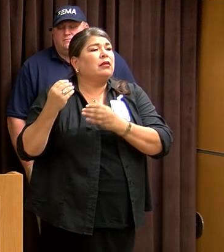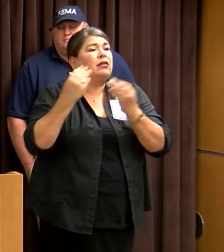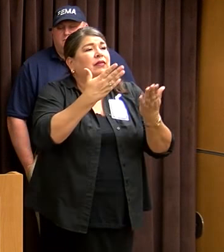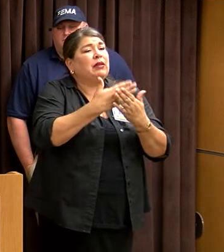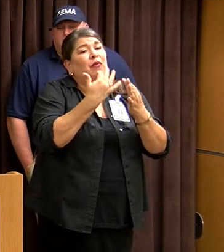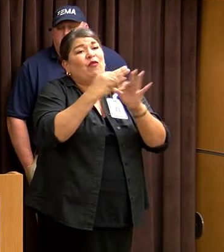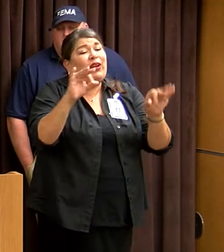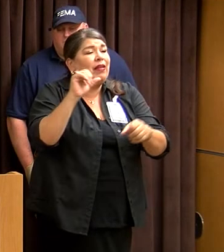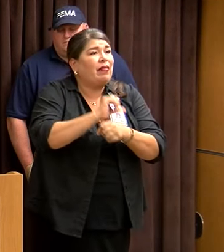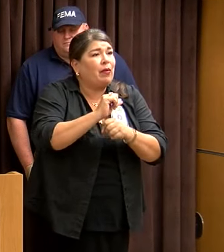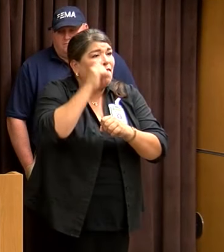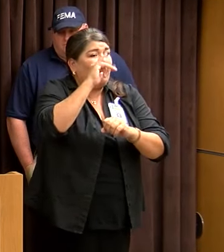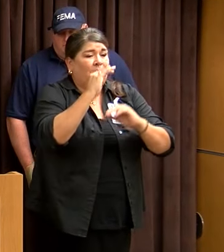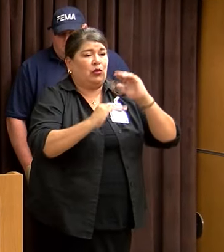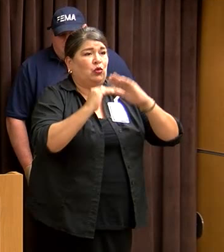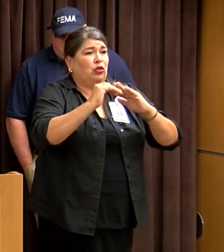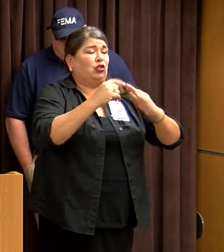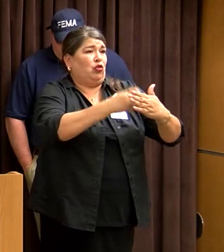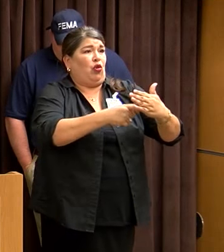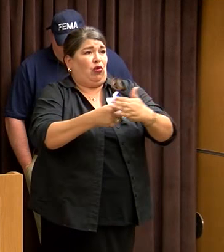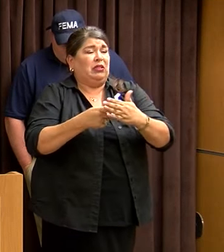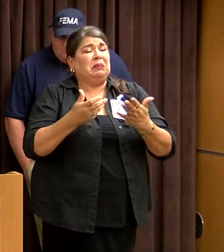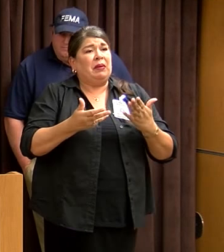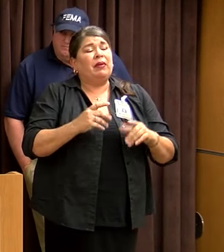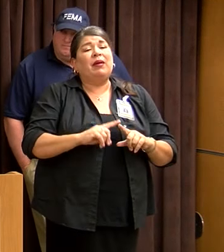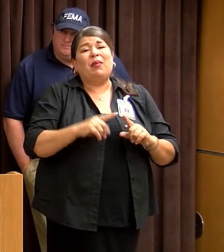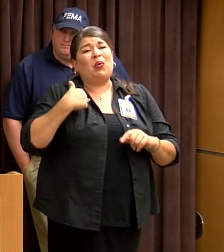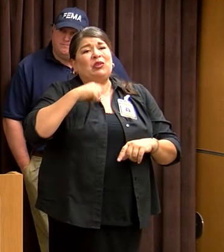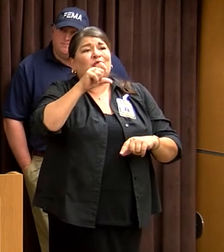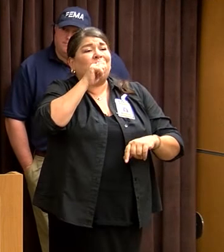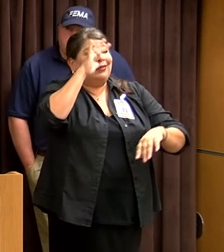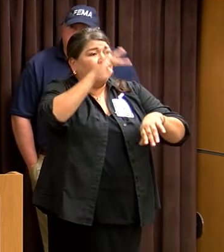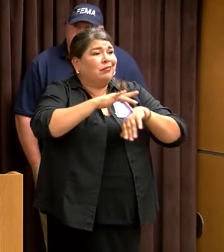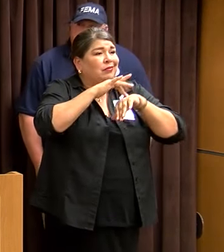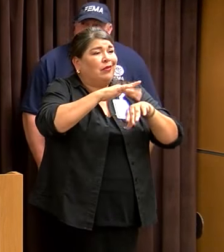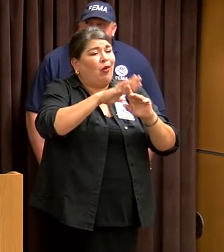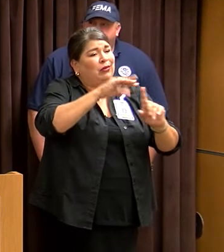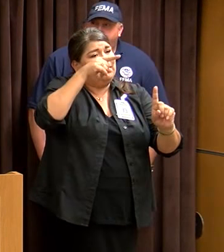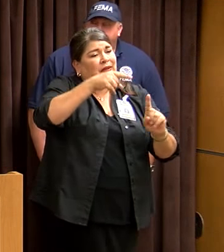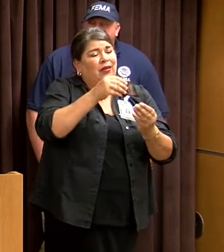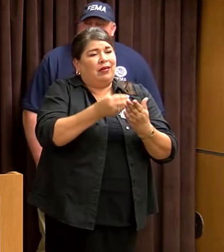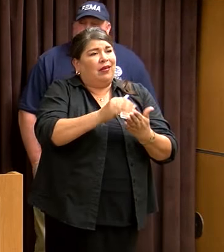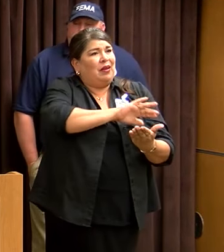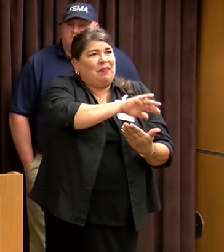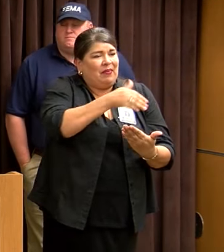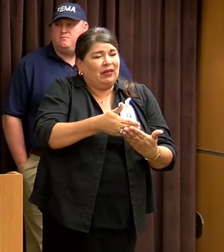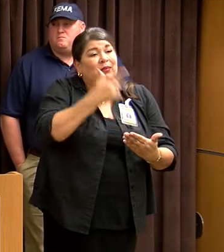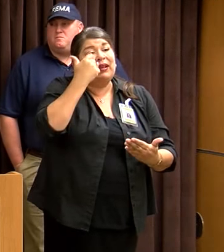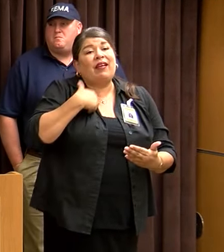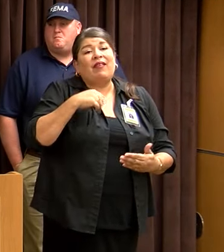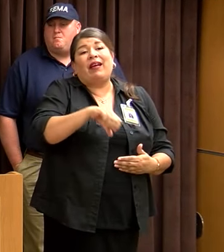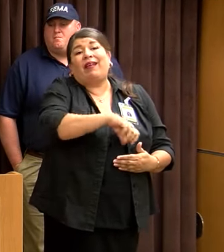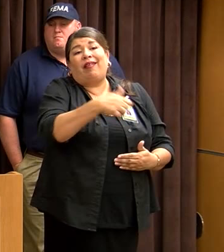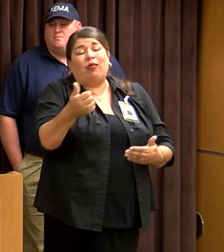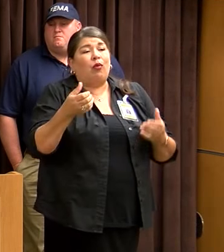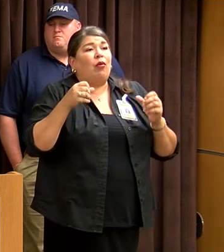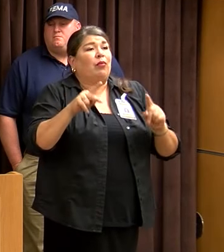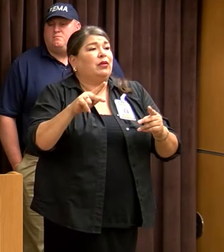costs, what have you. But let's not focus and fixate on a particular dollar amount, because there's other opportunities from other